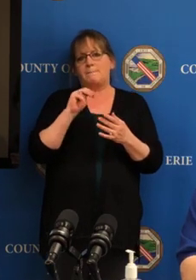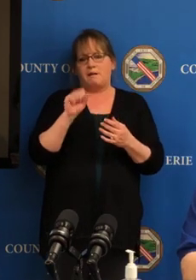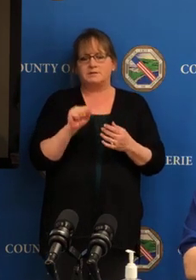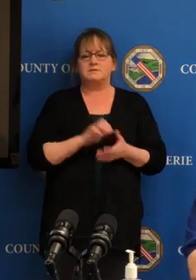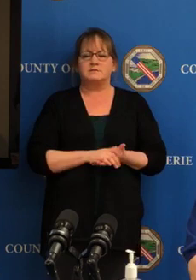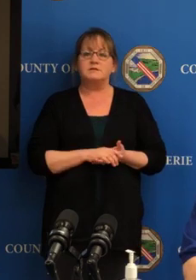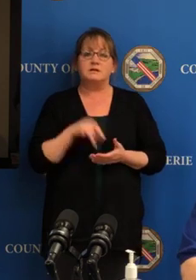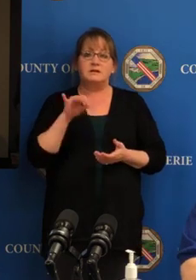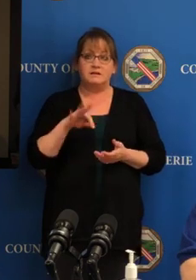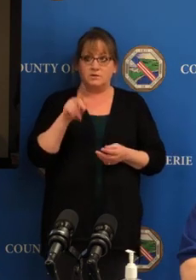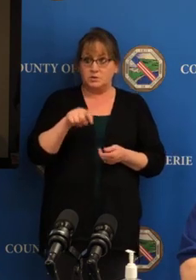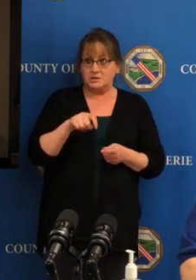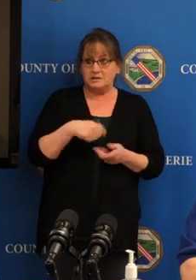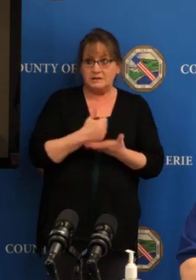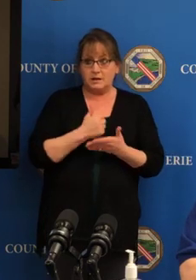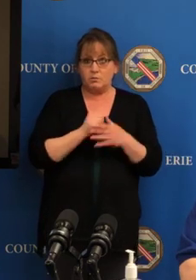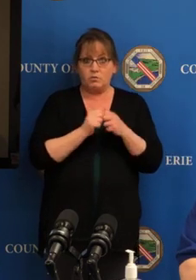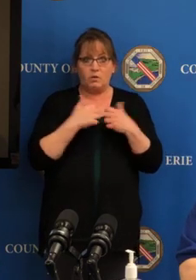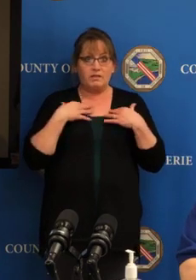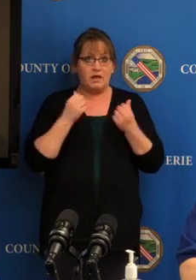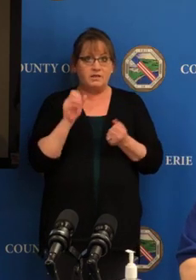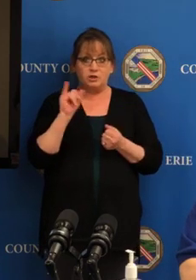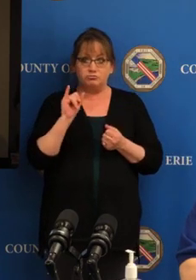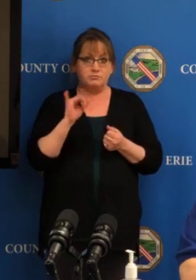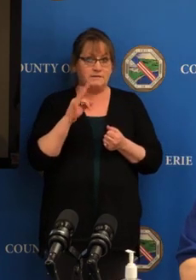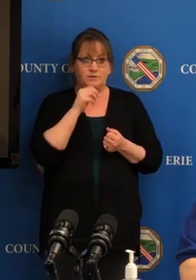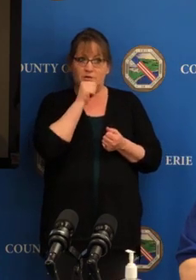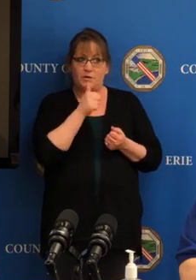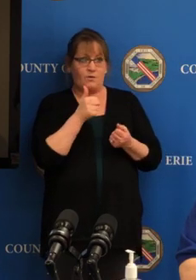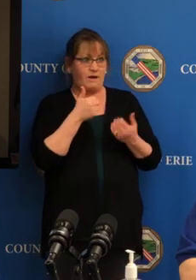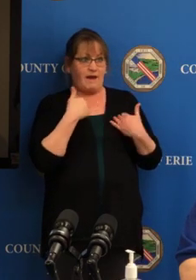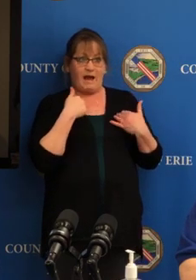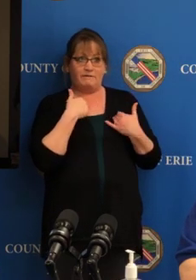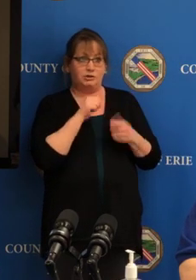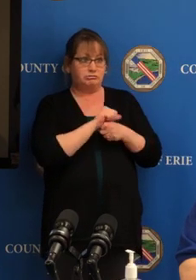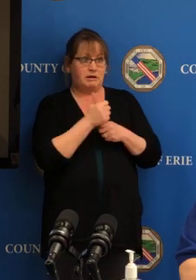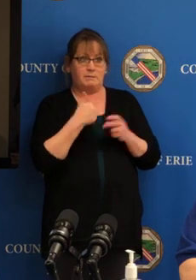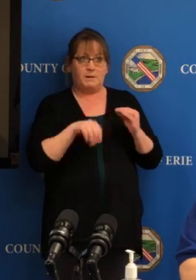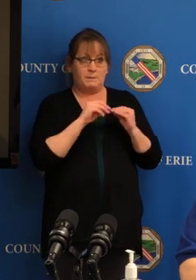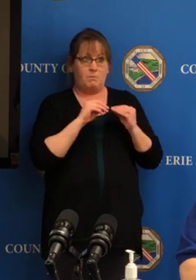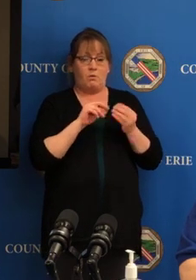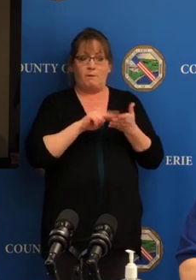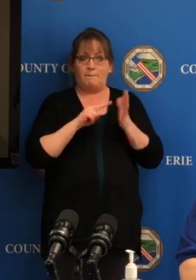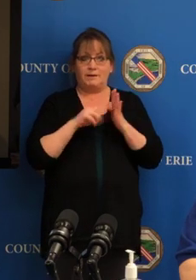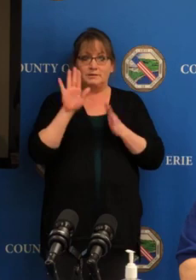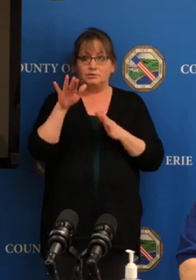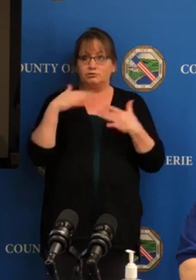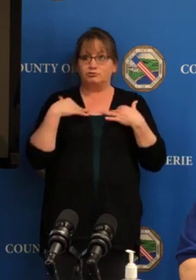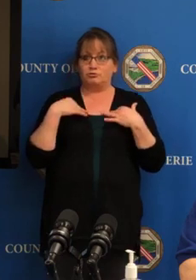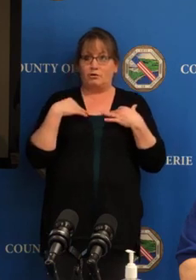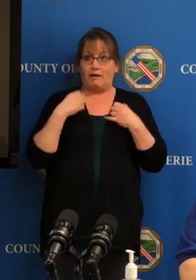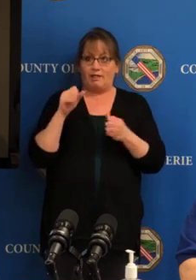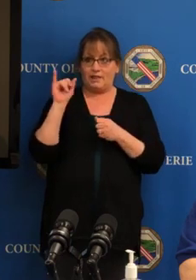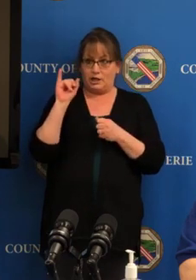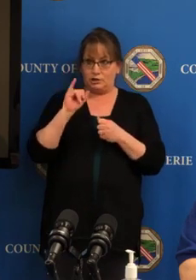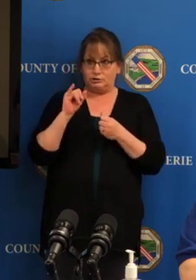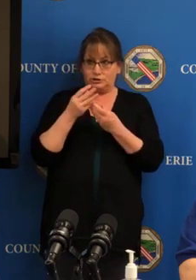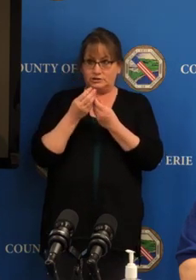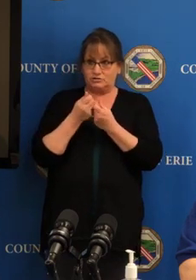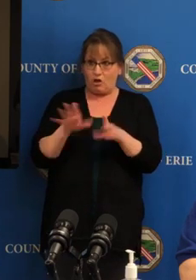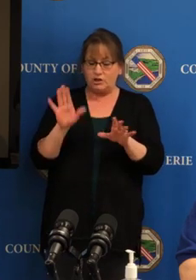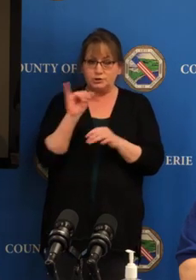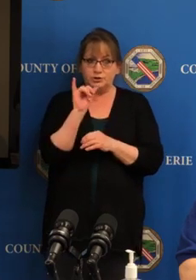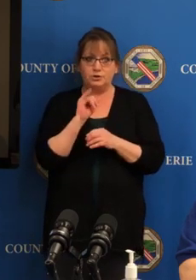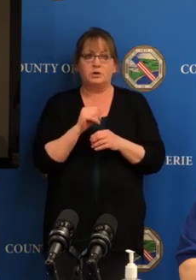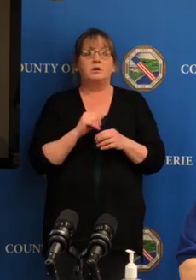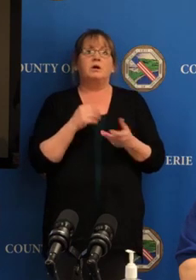you need help with health insurance, some people that have become unemployed may not have their health insurance anymore. We offer health insurance counseling to help you figure out